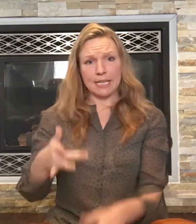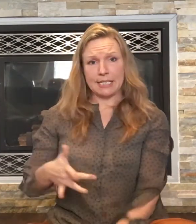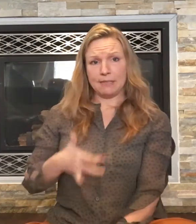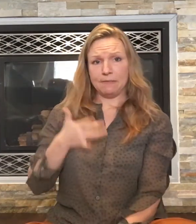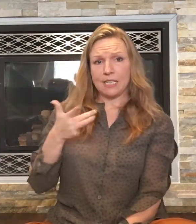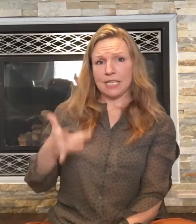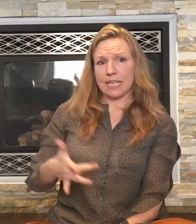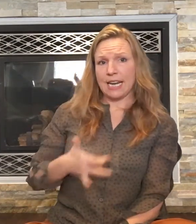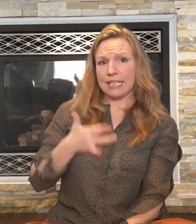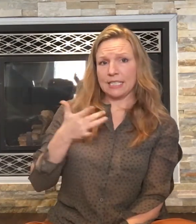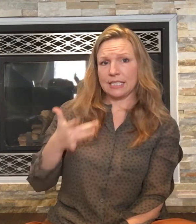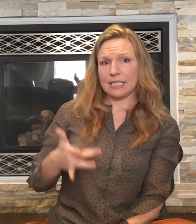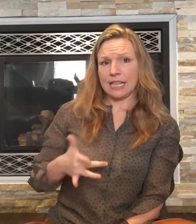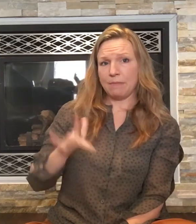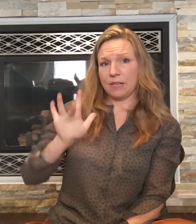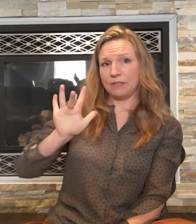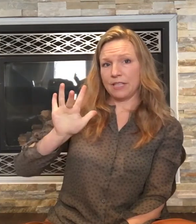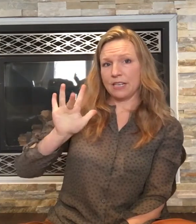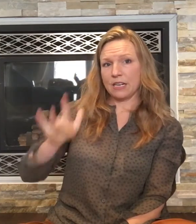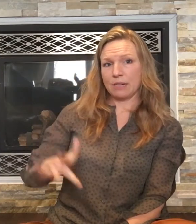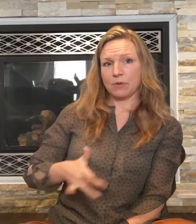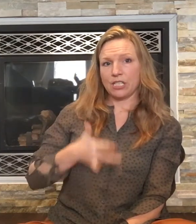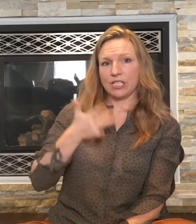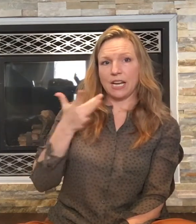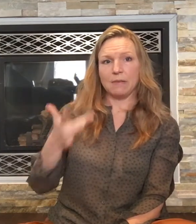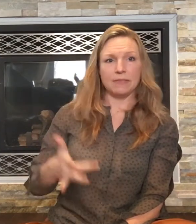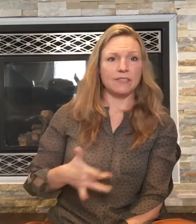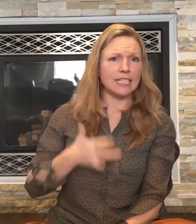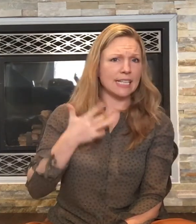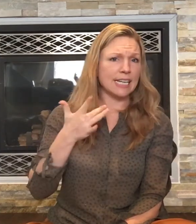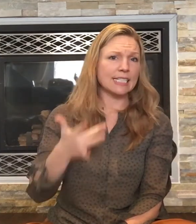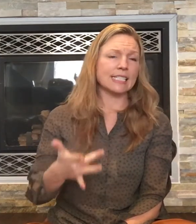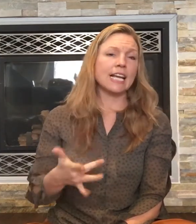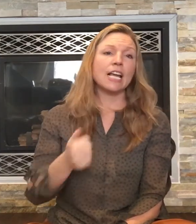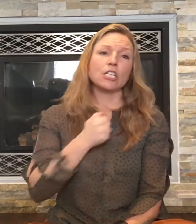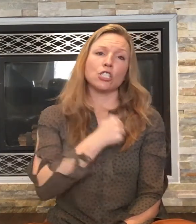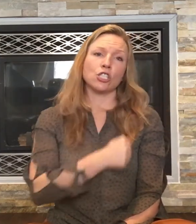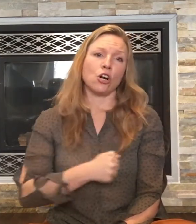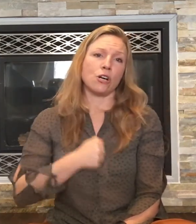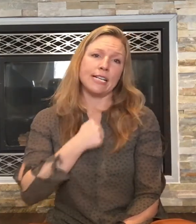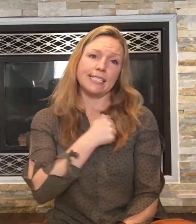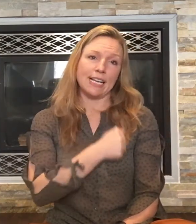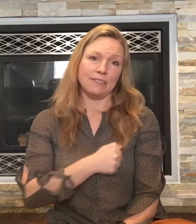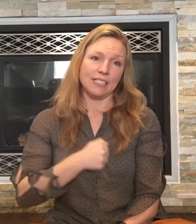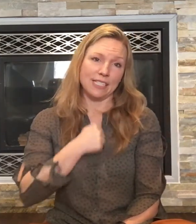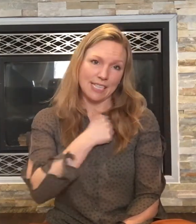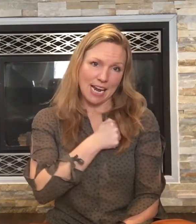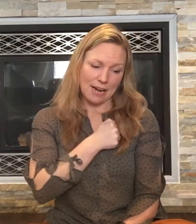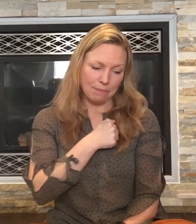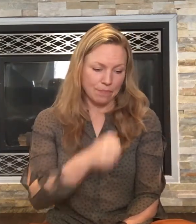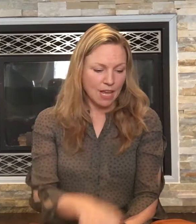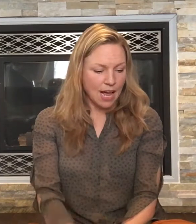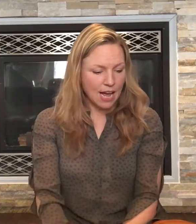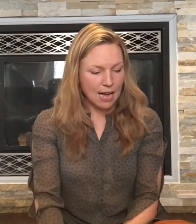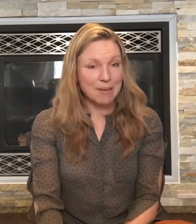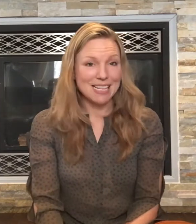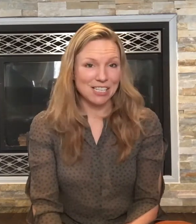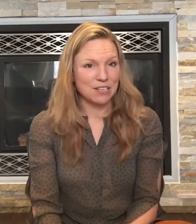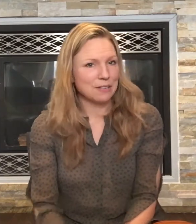somebody's feelings, that middle finger brushes up, feelings, sorry saves the day. And then it's a